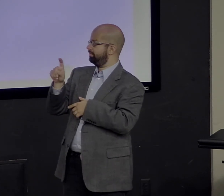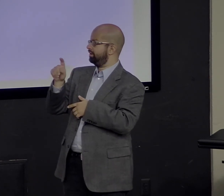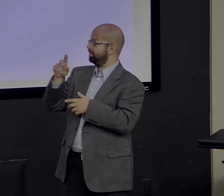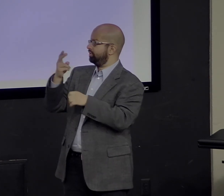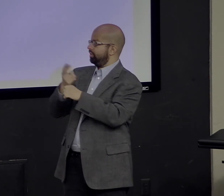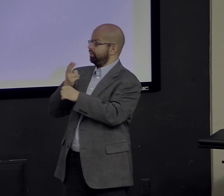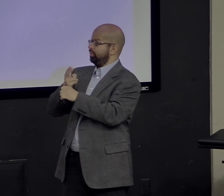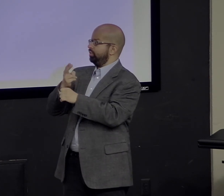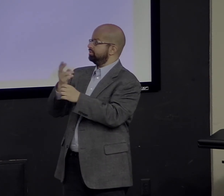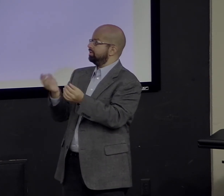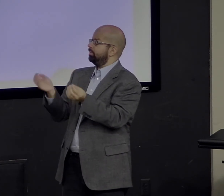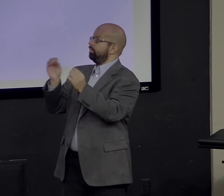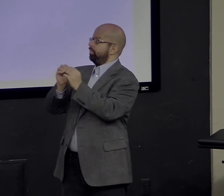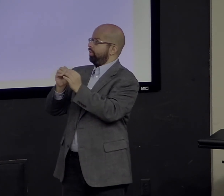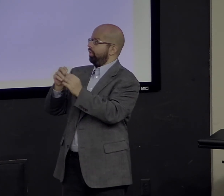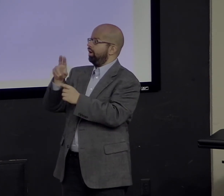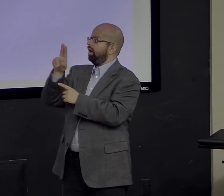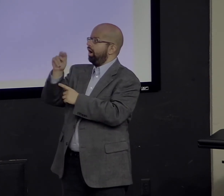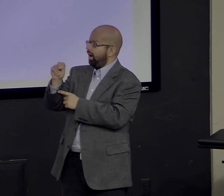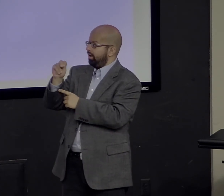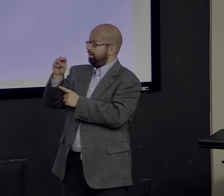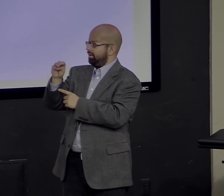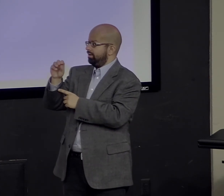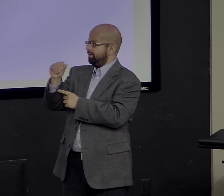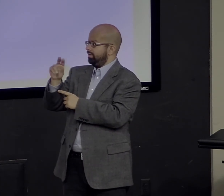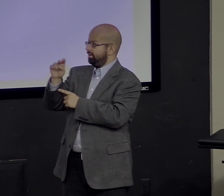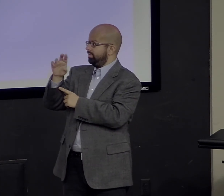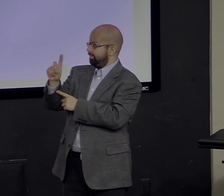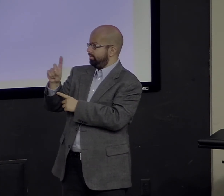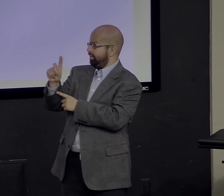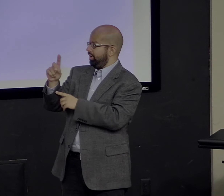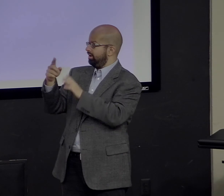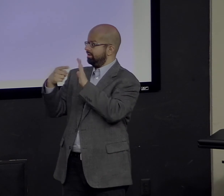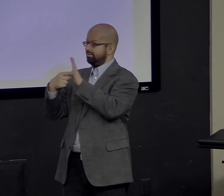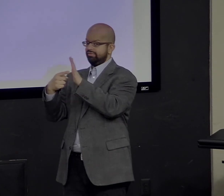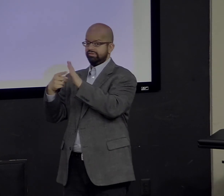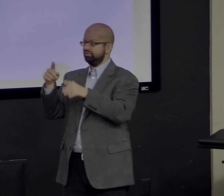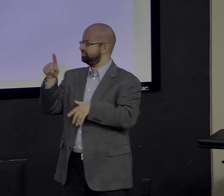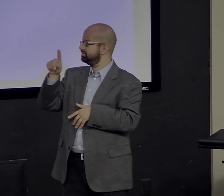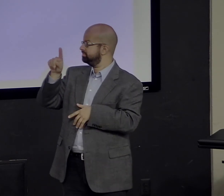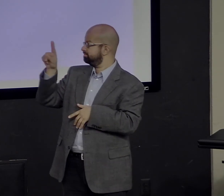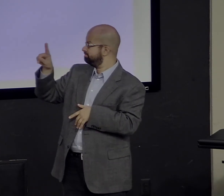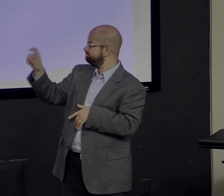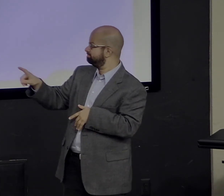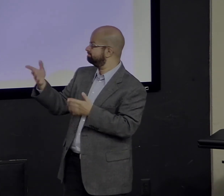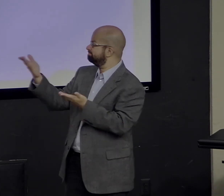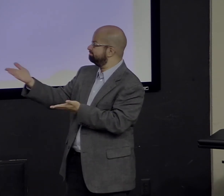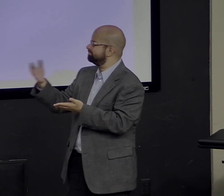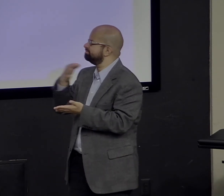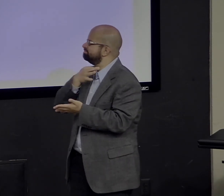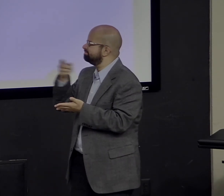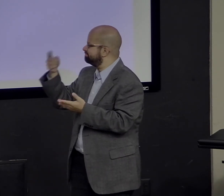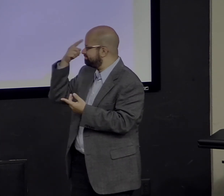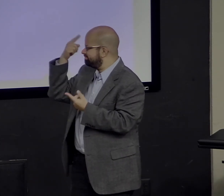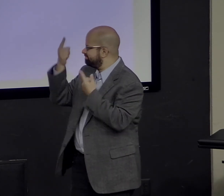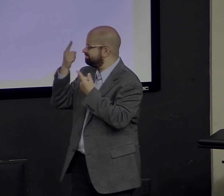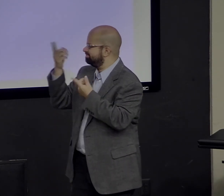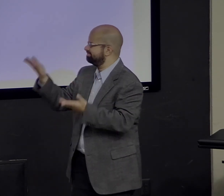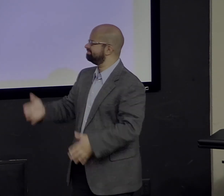to recognize, a marked or an unmarked sign in international sign language? I'm just wondering